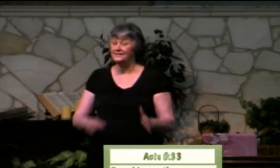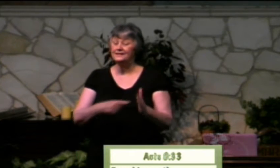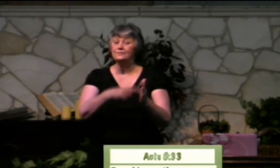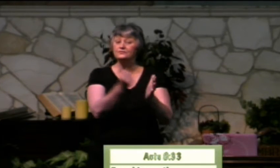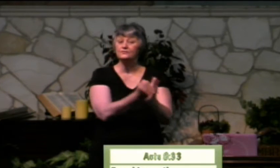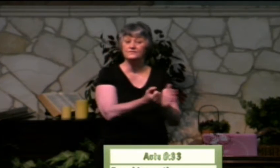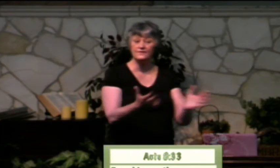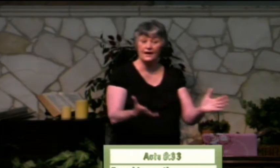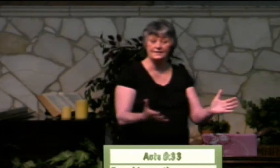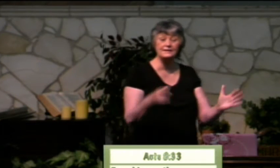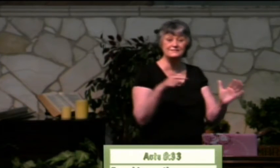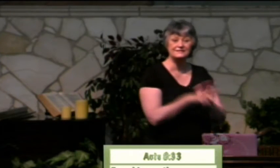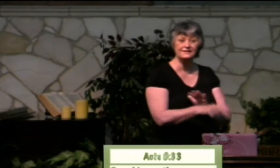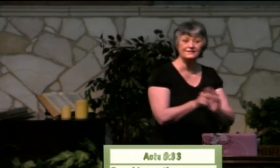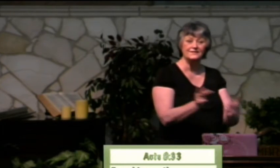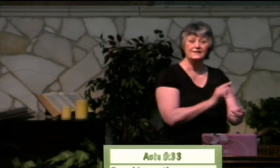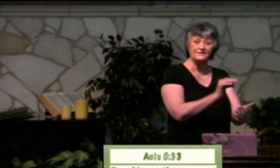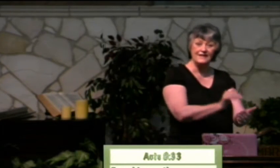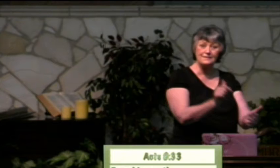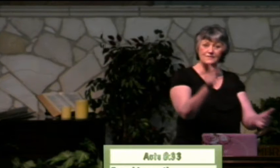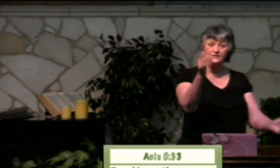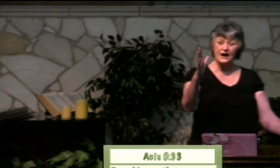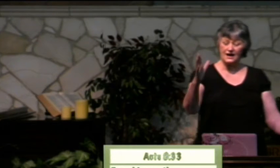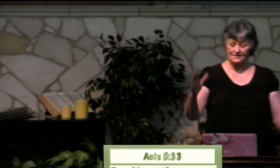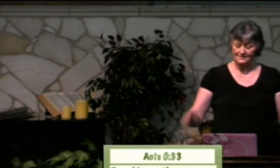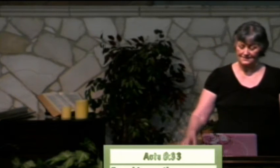he was crucified. He was killed, the Lamb of God.